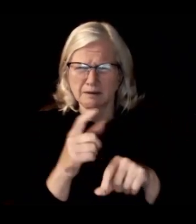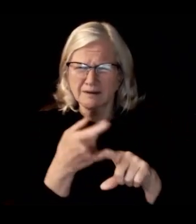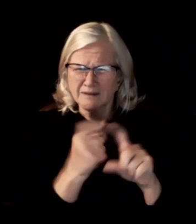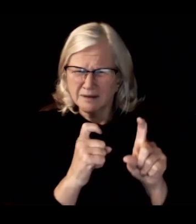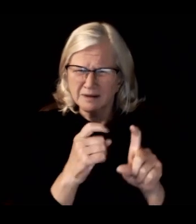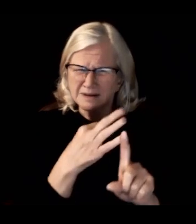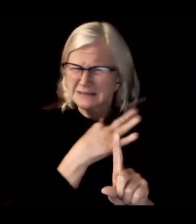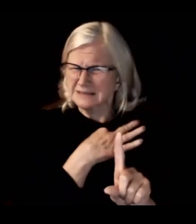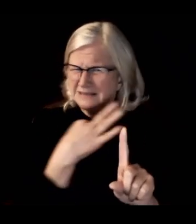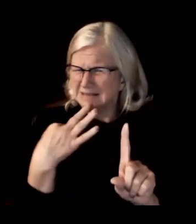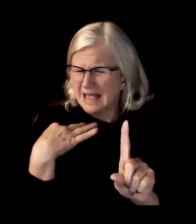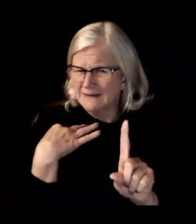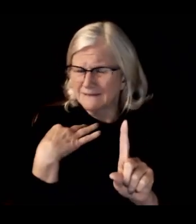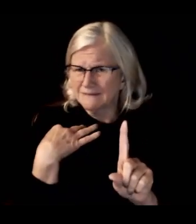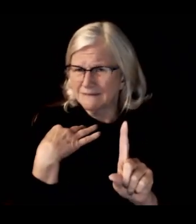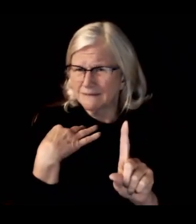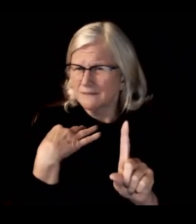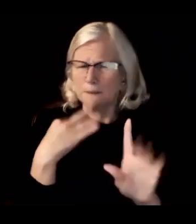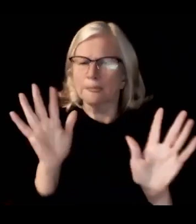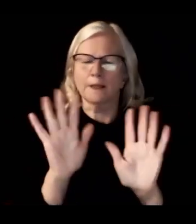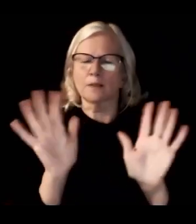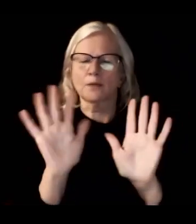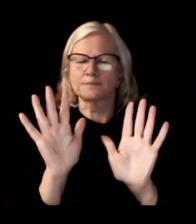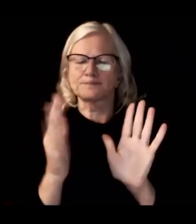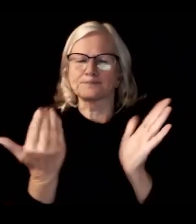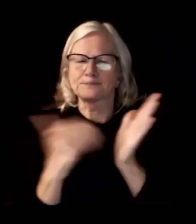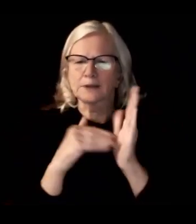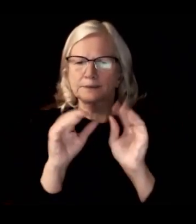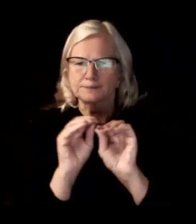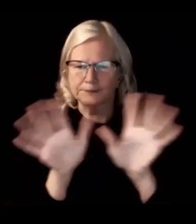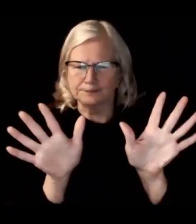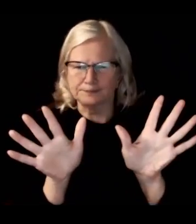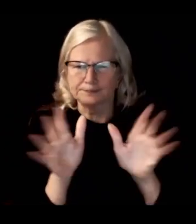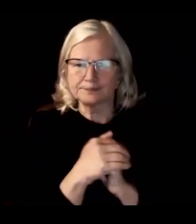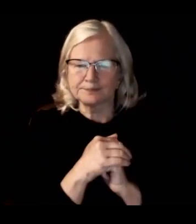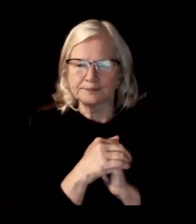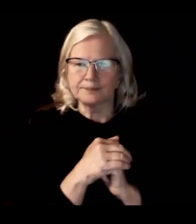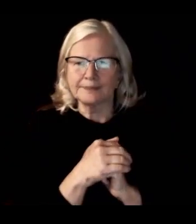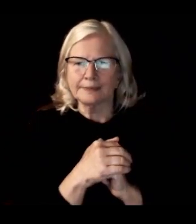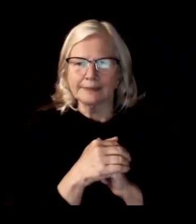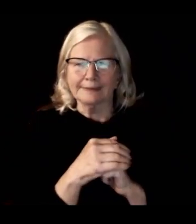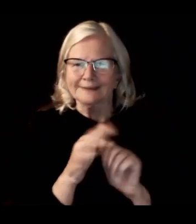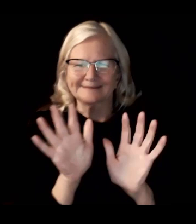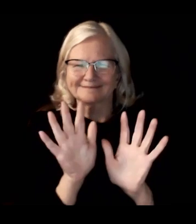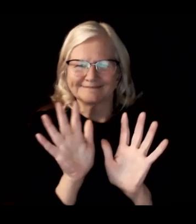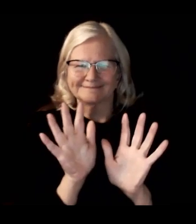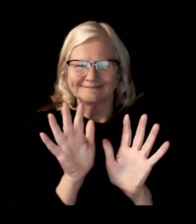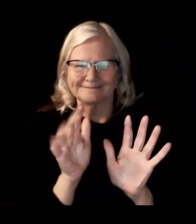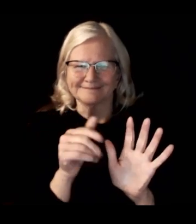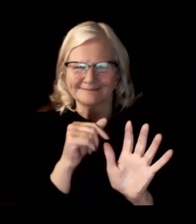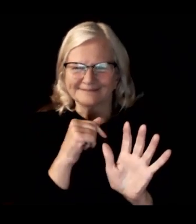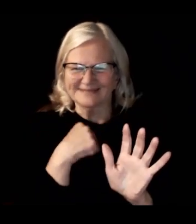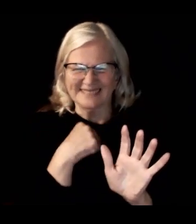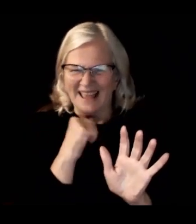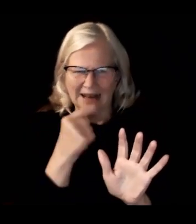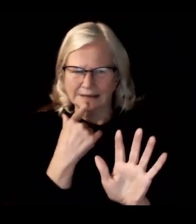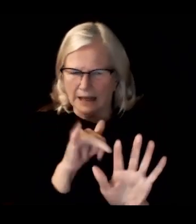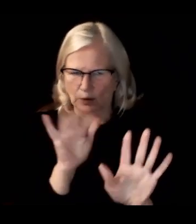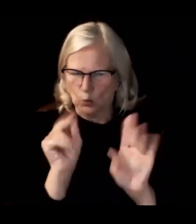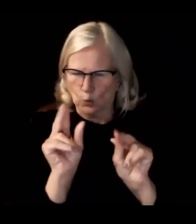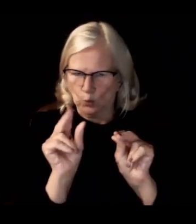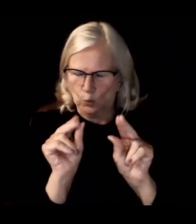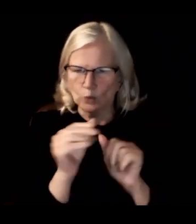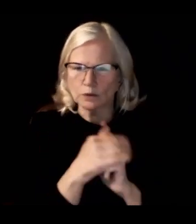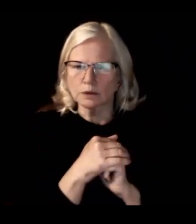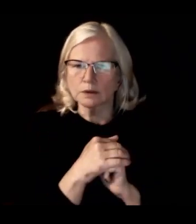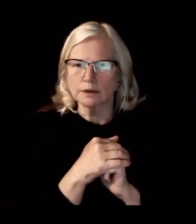Oh, no, I don't think we said that. Lindsay, Okay. why don't you clarify the information